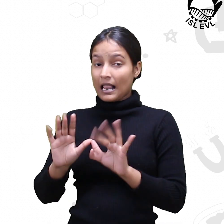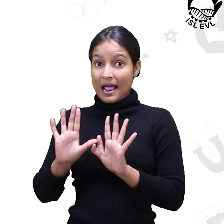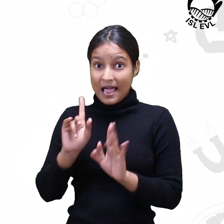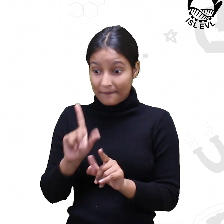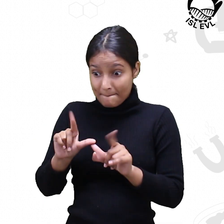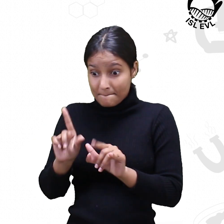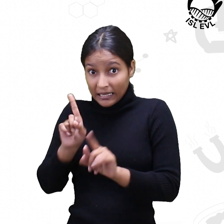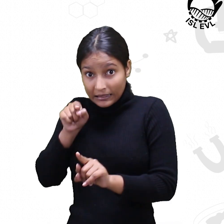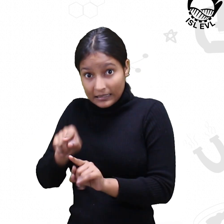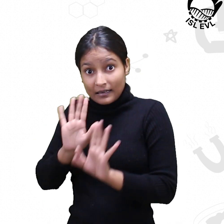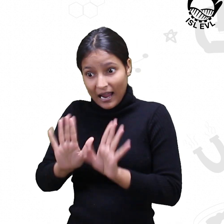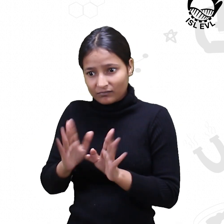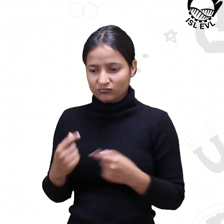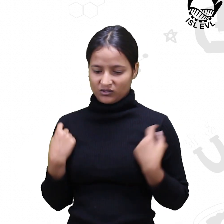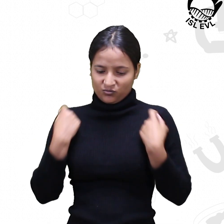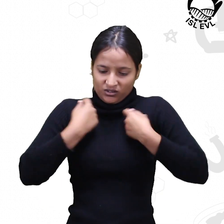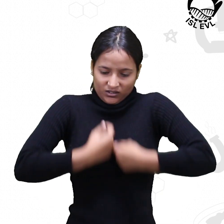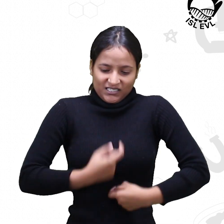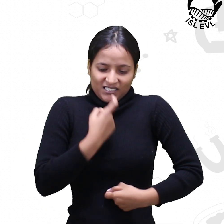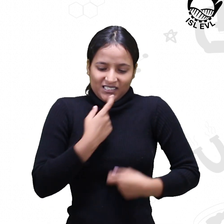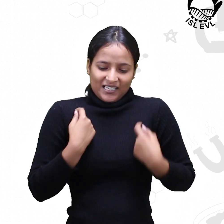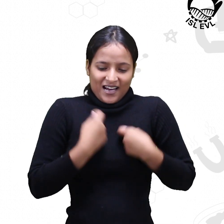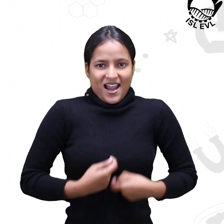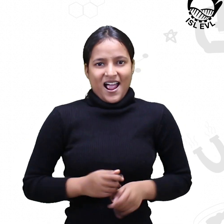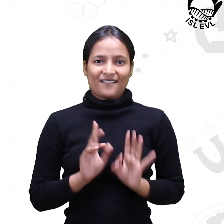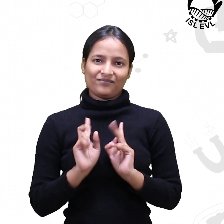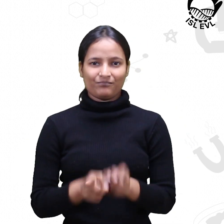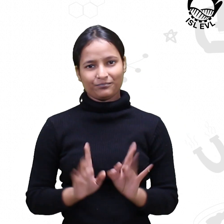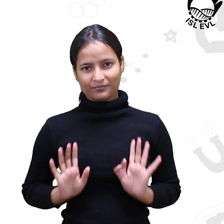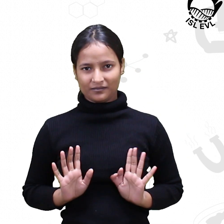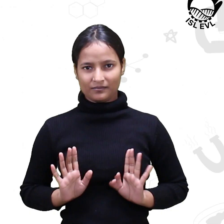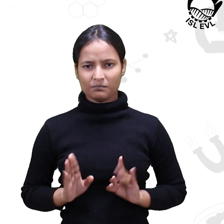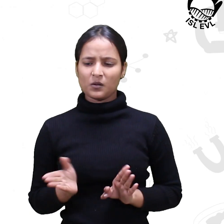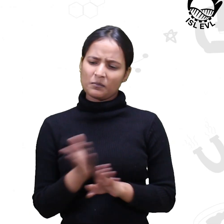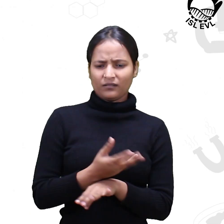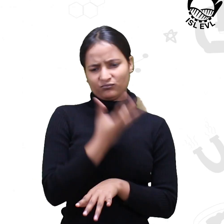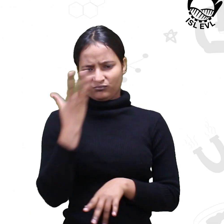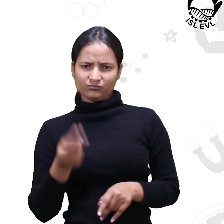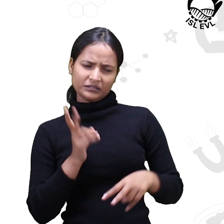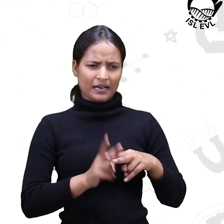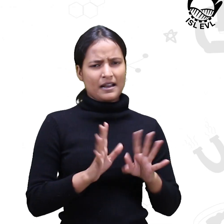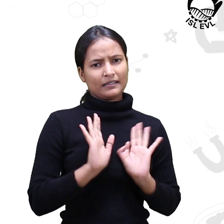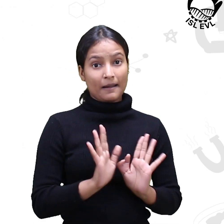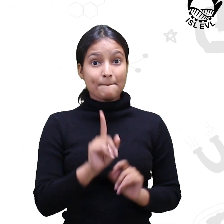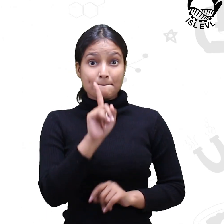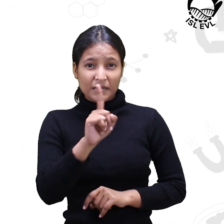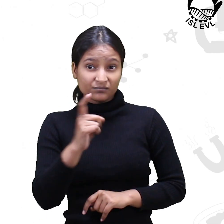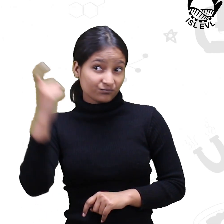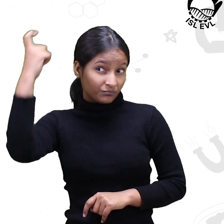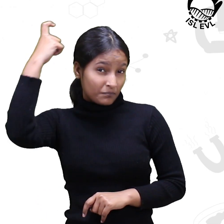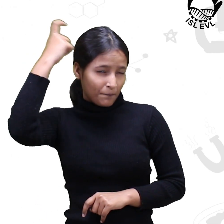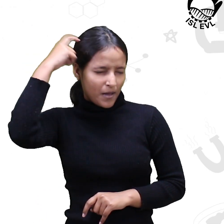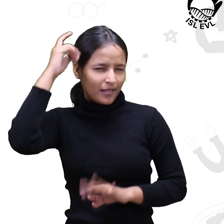meetings. When I was in the process of becoming a scientist, that's when I had that white coat. But one thing I should tell